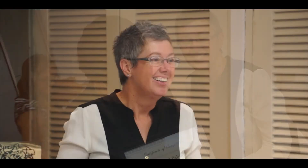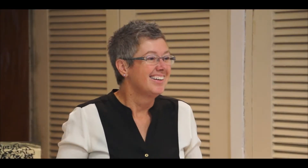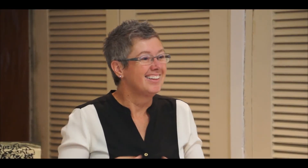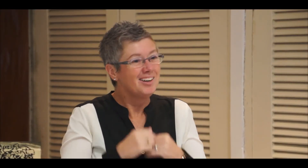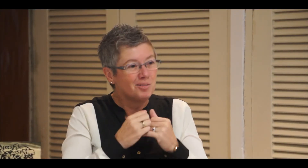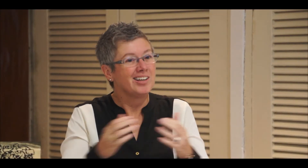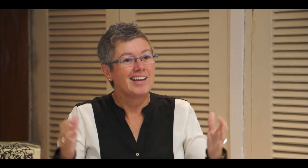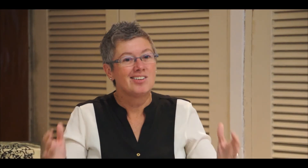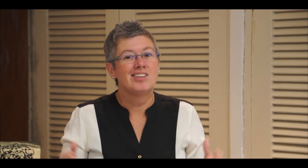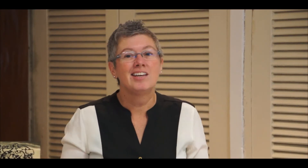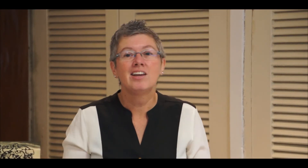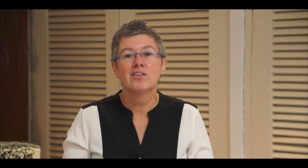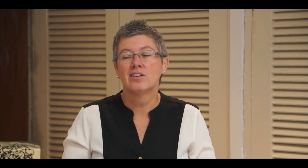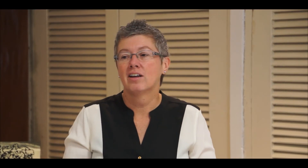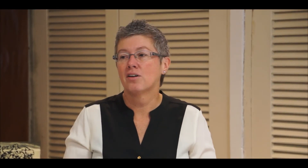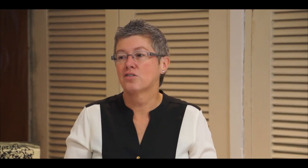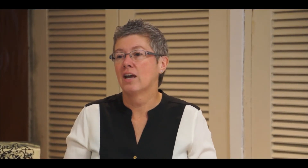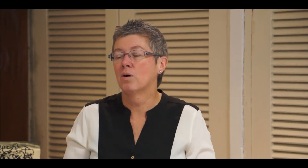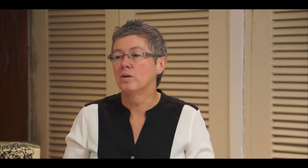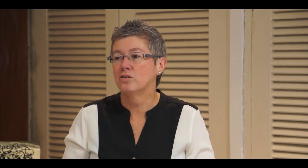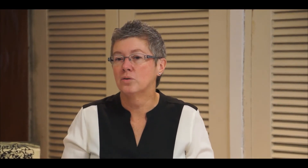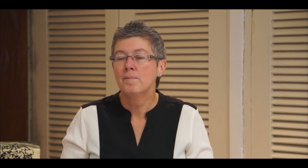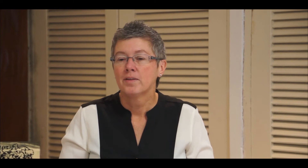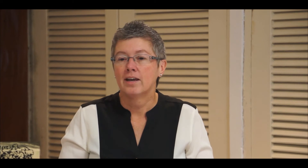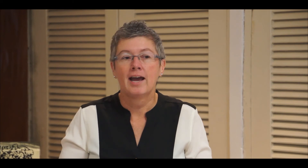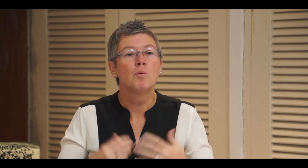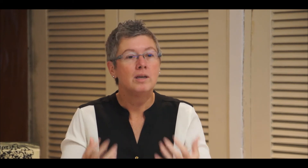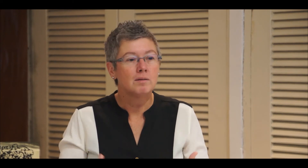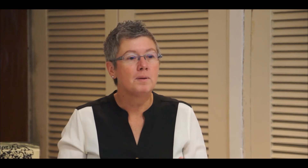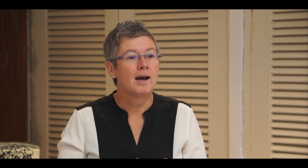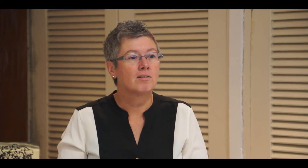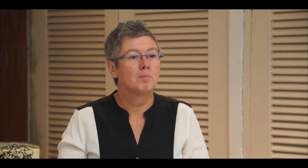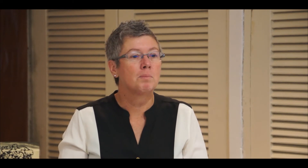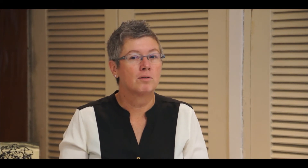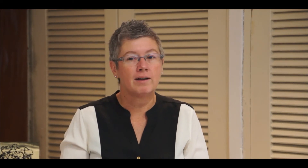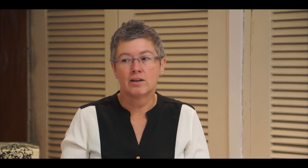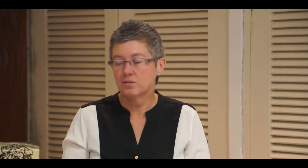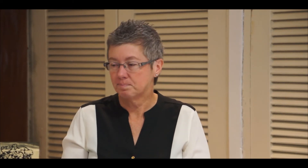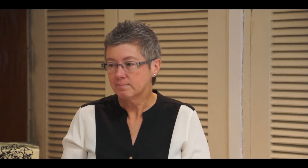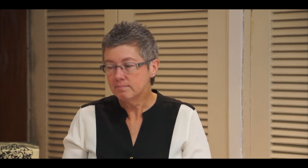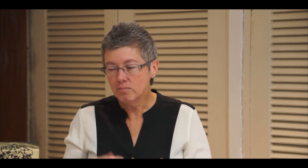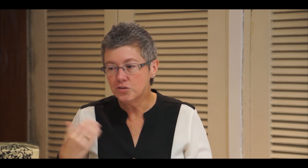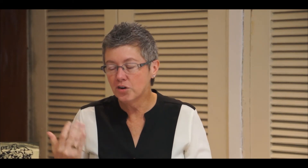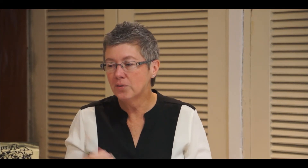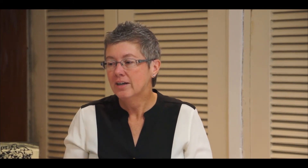They don't really get to see and hear and understand what we do And how we impact the people around us So